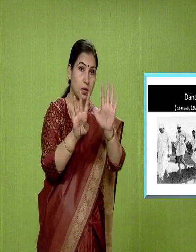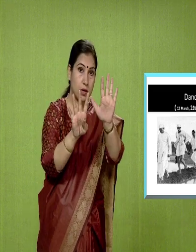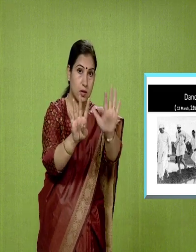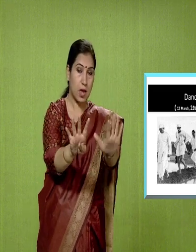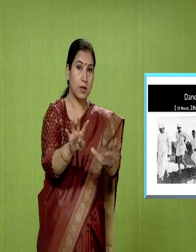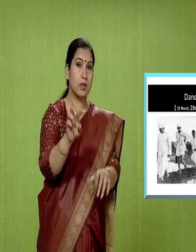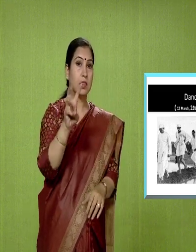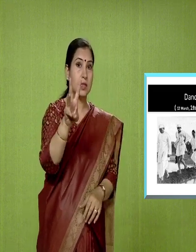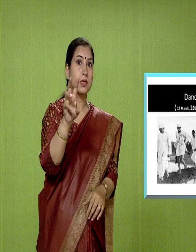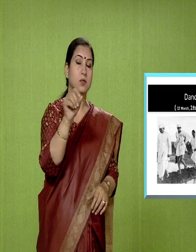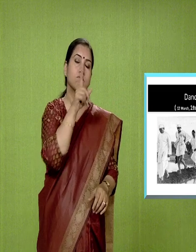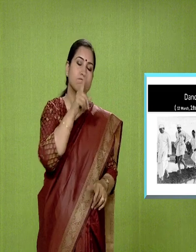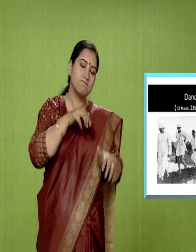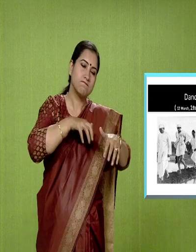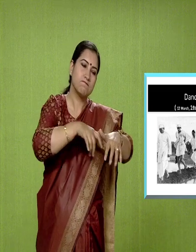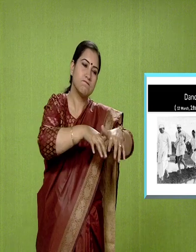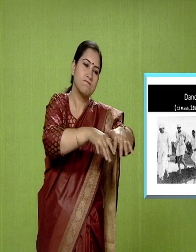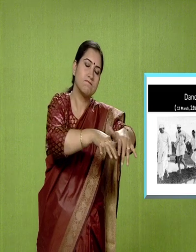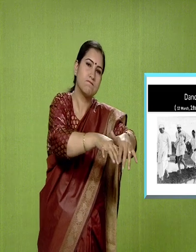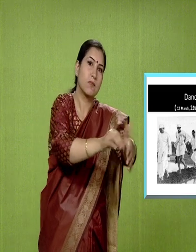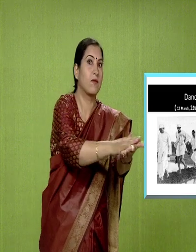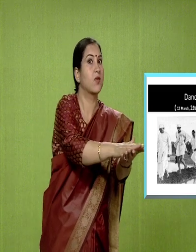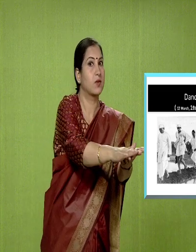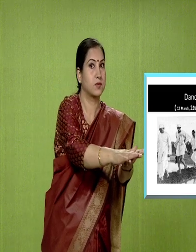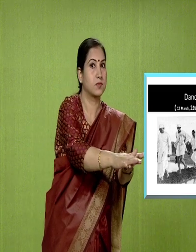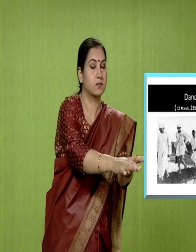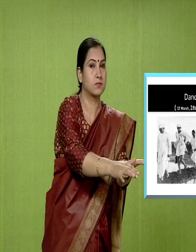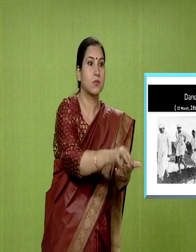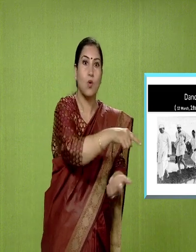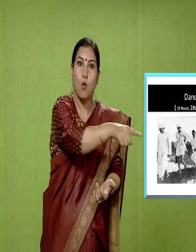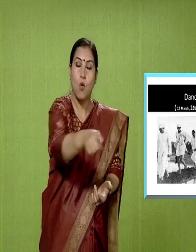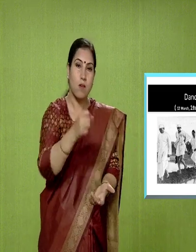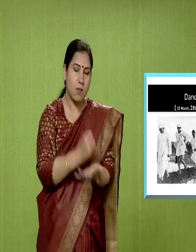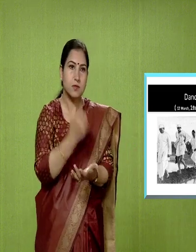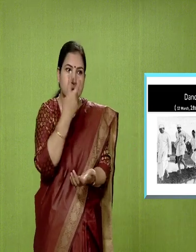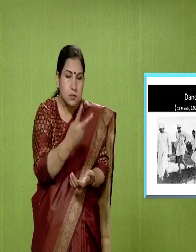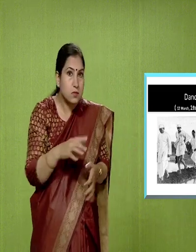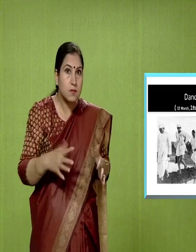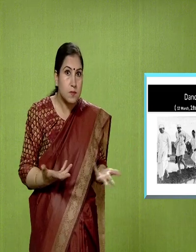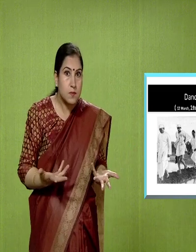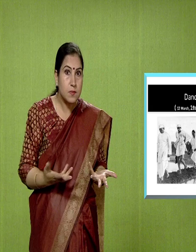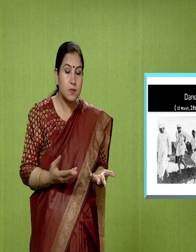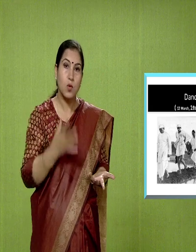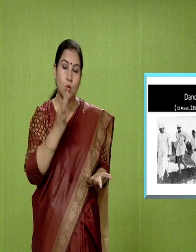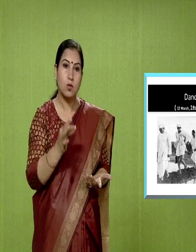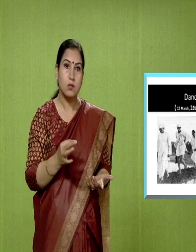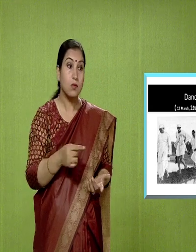This movement was peaceful. It is interesting to note that women,